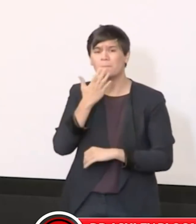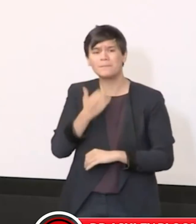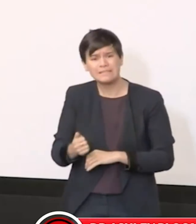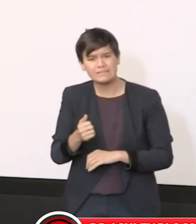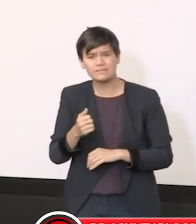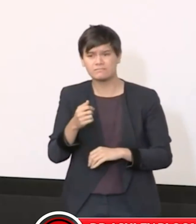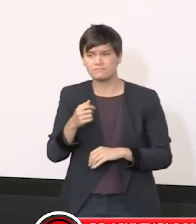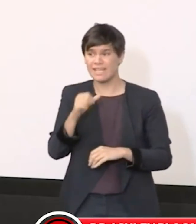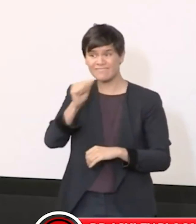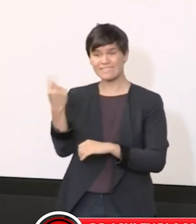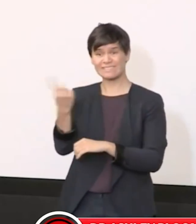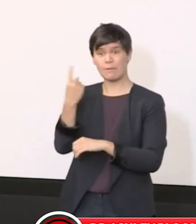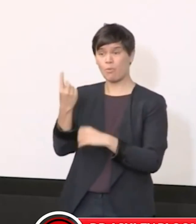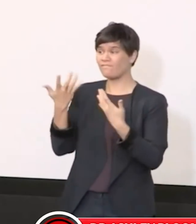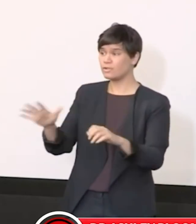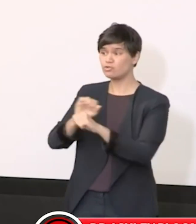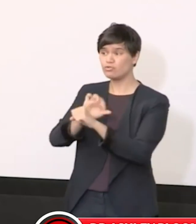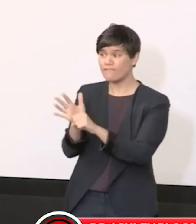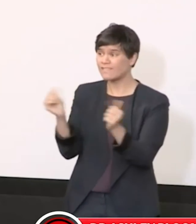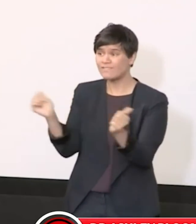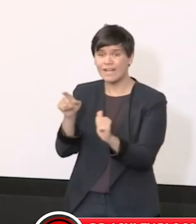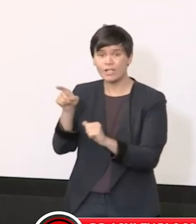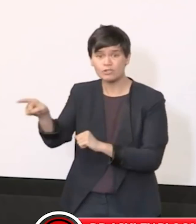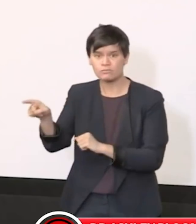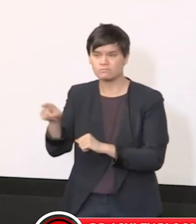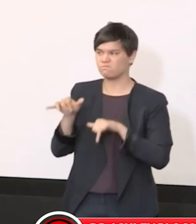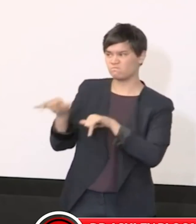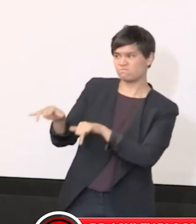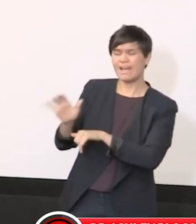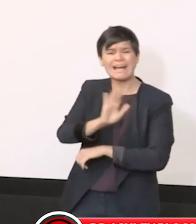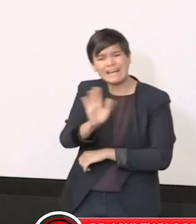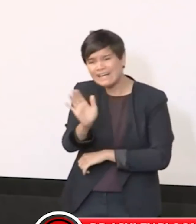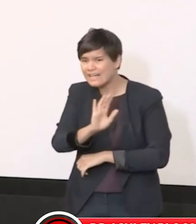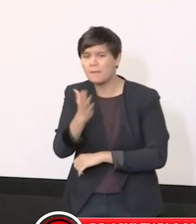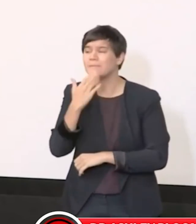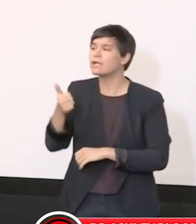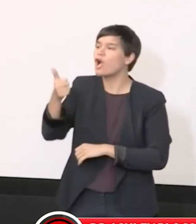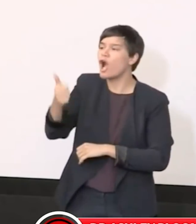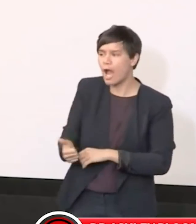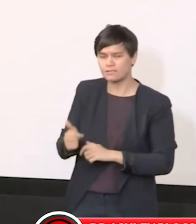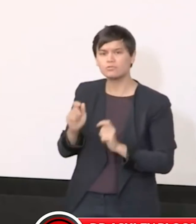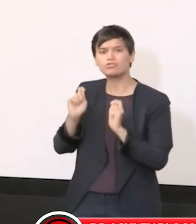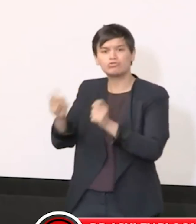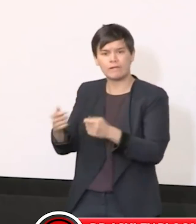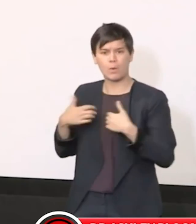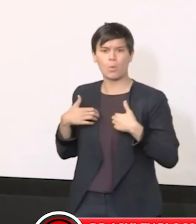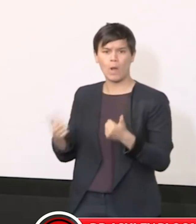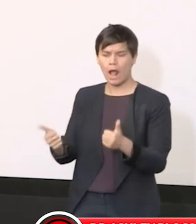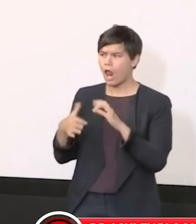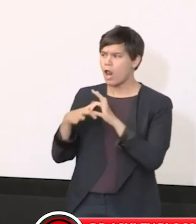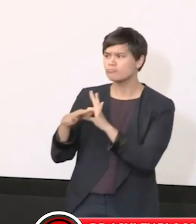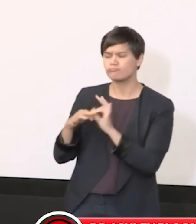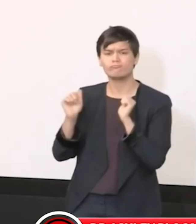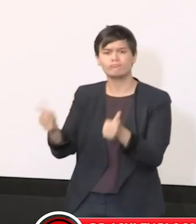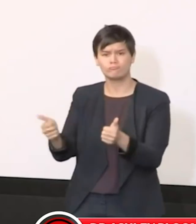of our society. There is no stigma around having had COVID-19, and we're very